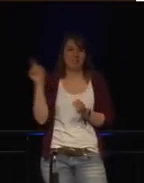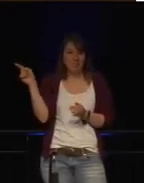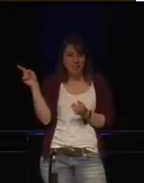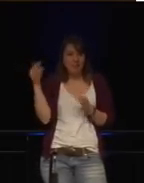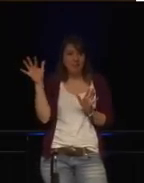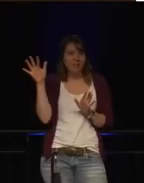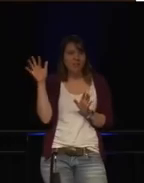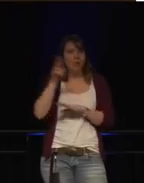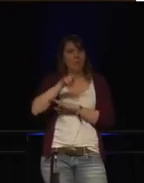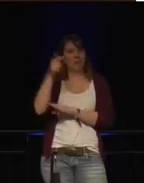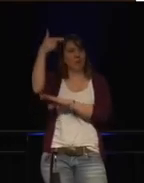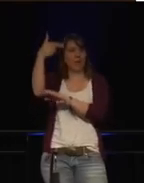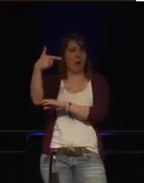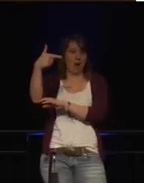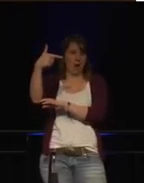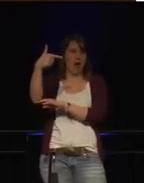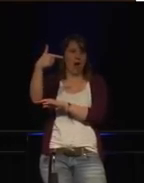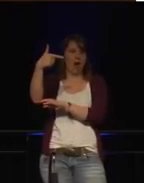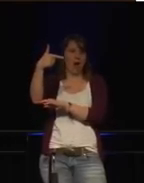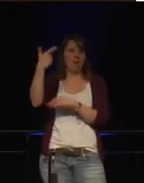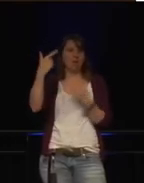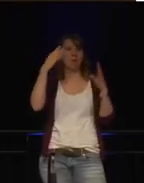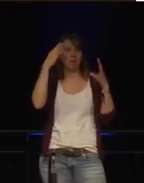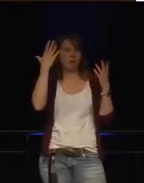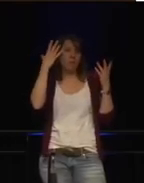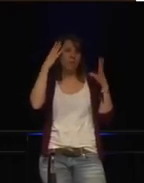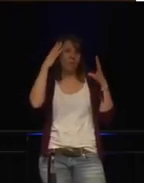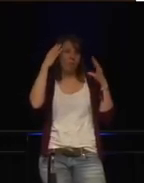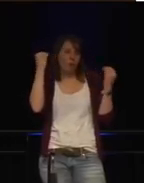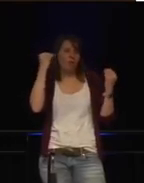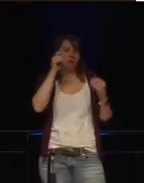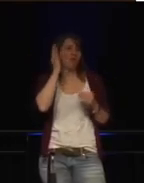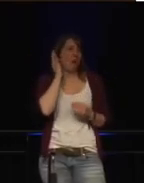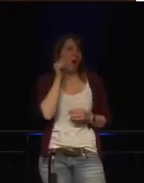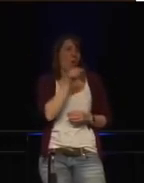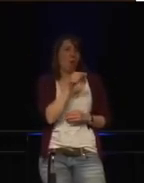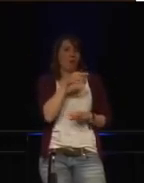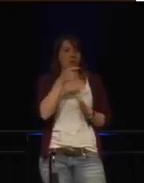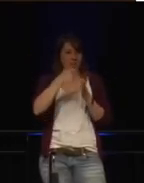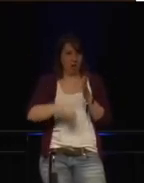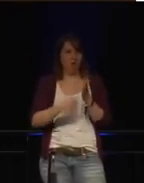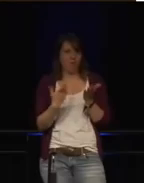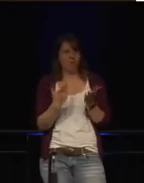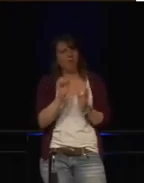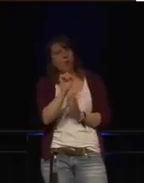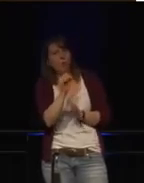bought by a Netherlands woman. Actually, she wanted